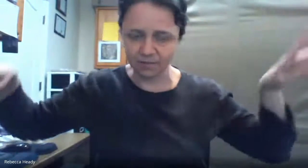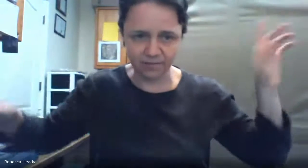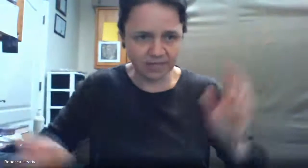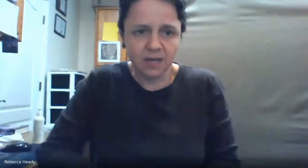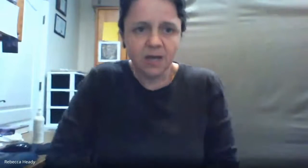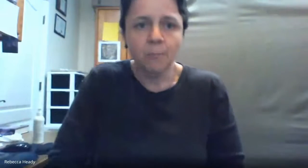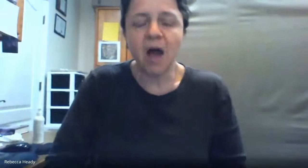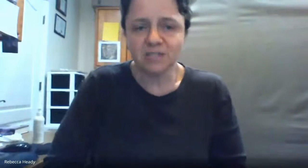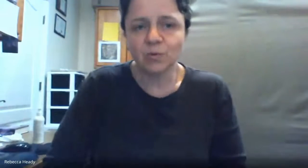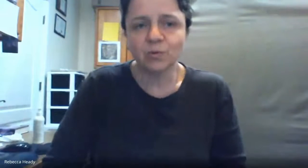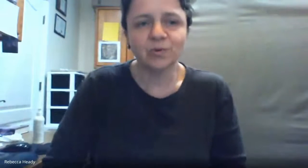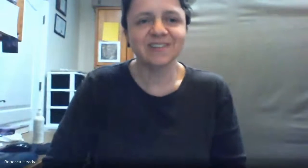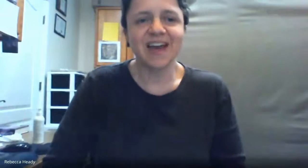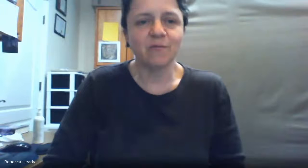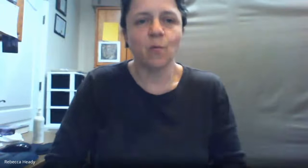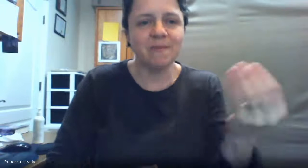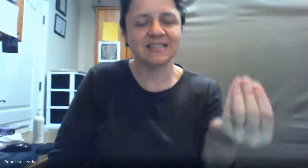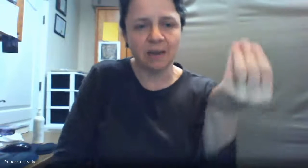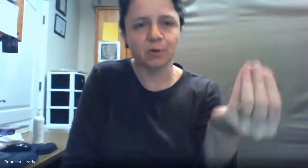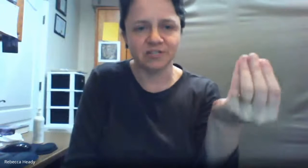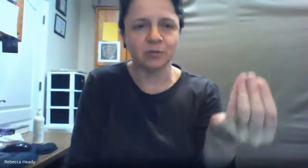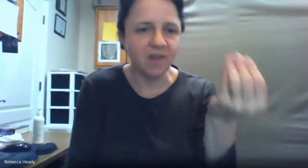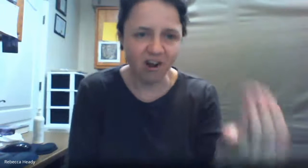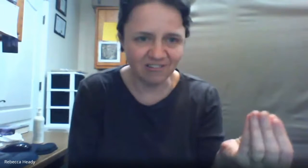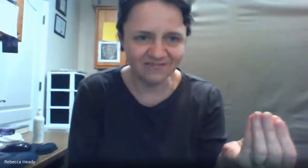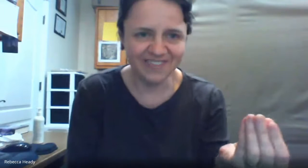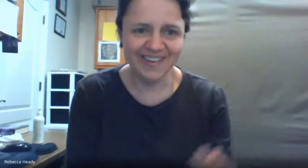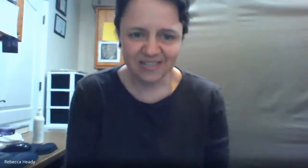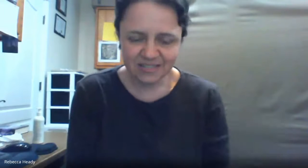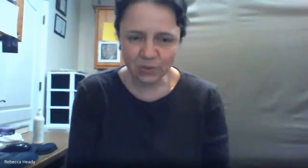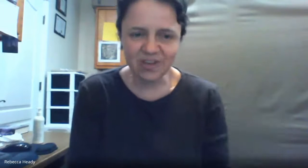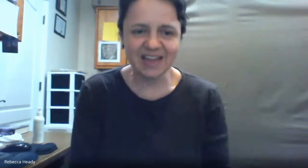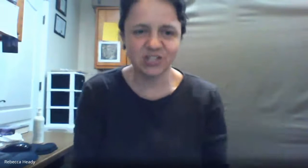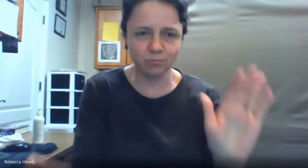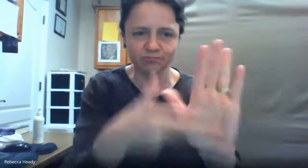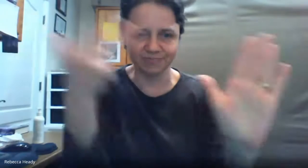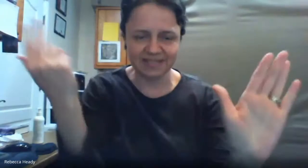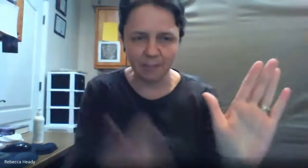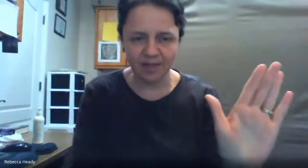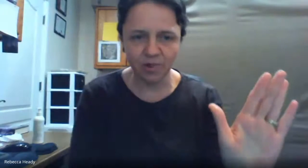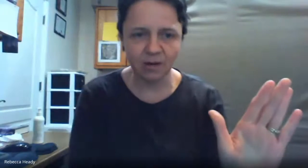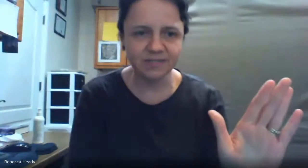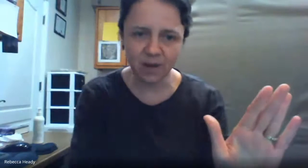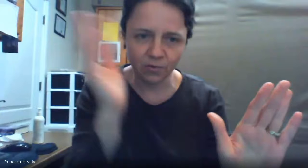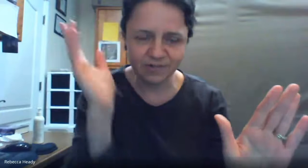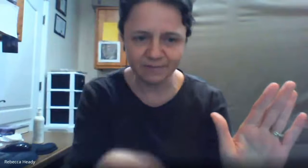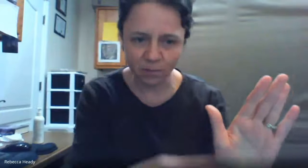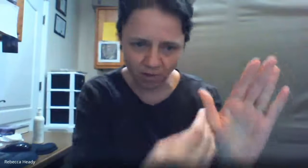of possible kind of what makes that person who they are. So you can't just slap a label on them and say, oh, they're deaf, so all